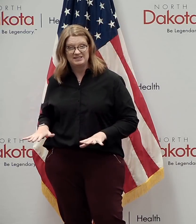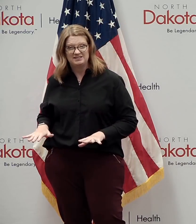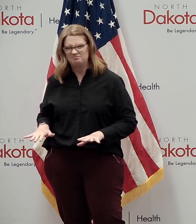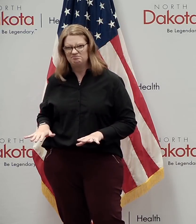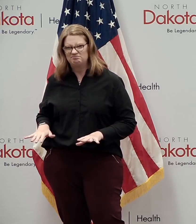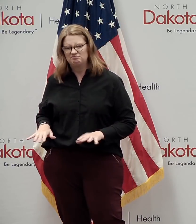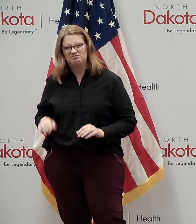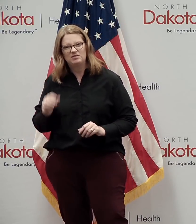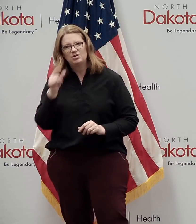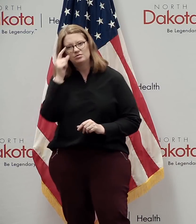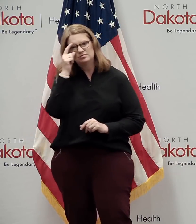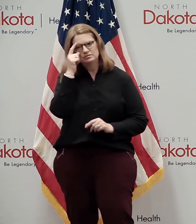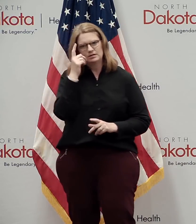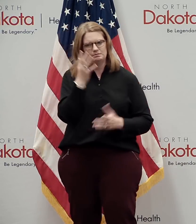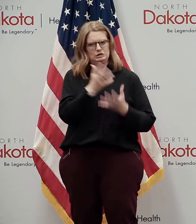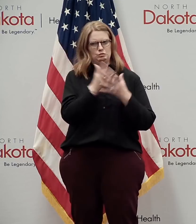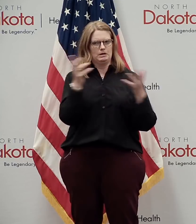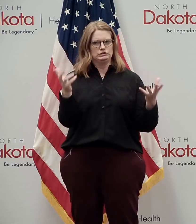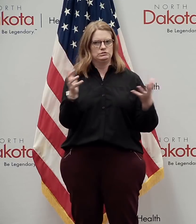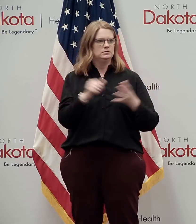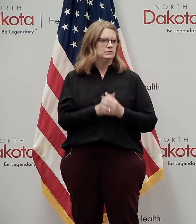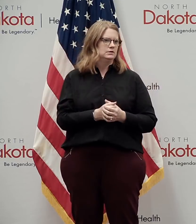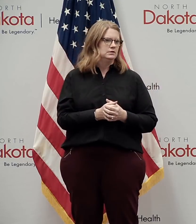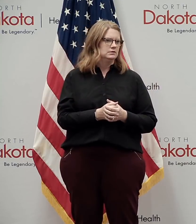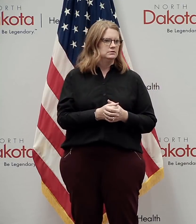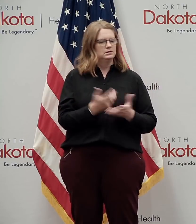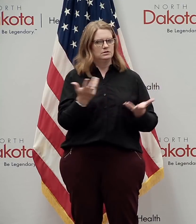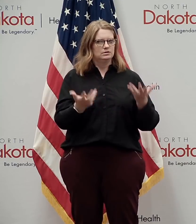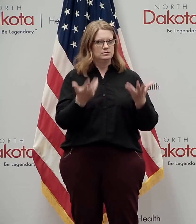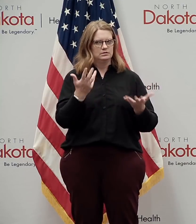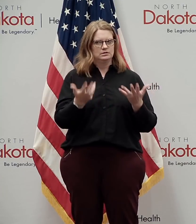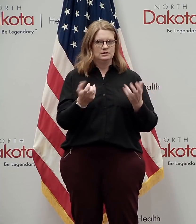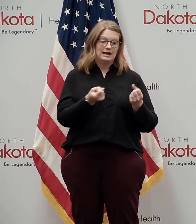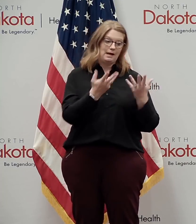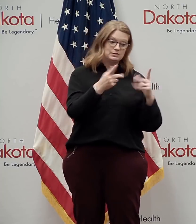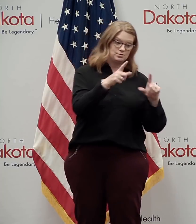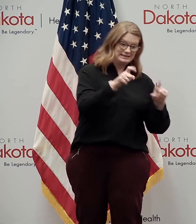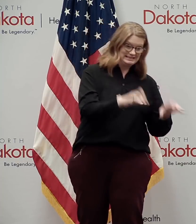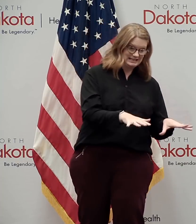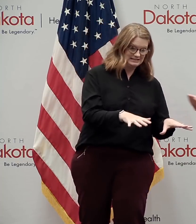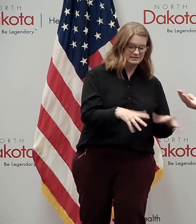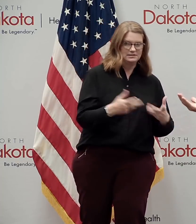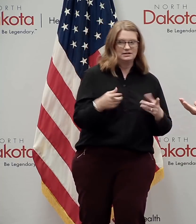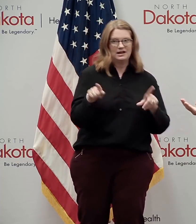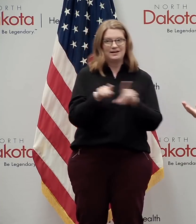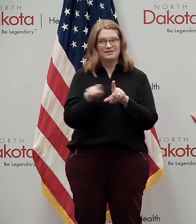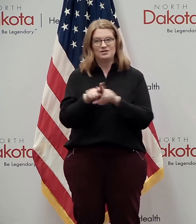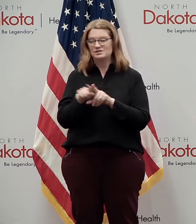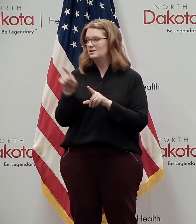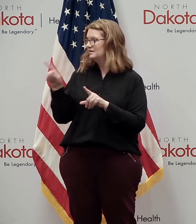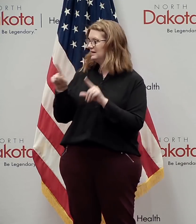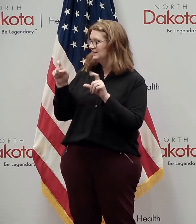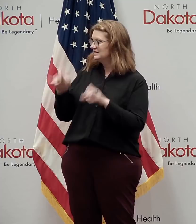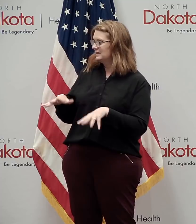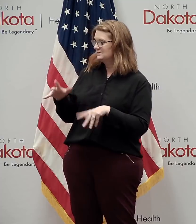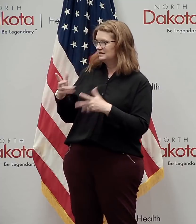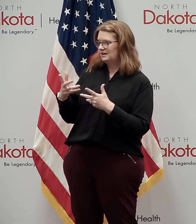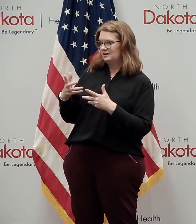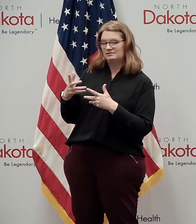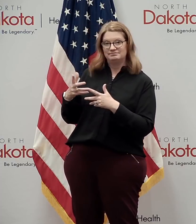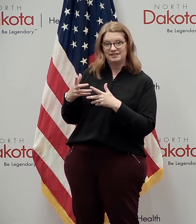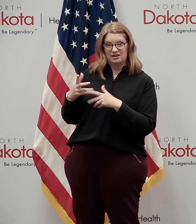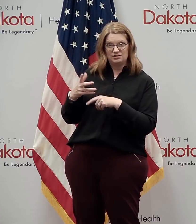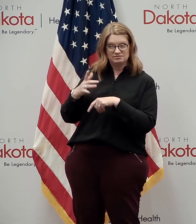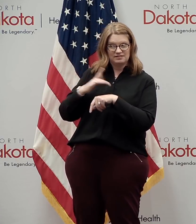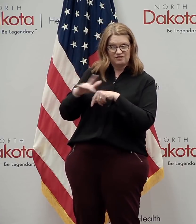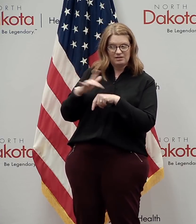Again, I think the logistics would be just too much. It's a cost-benefit payoff. How much can you test? And we're mindful that the governor's testing capacity has to take care of the rest of the